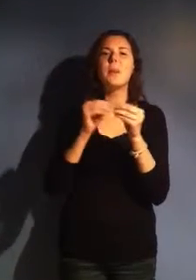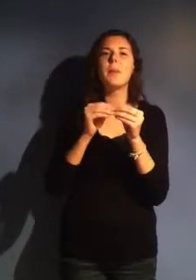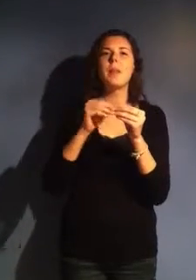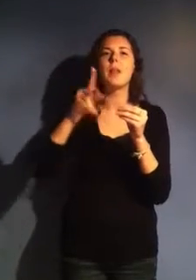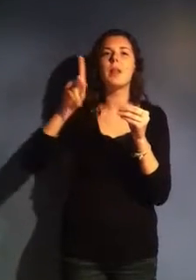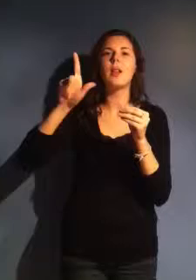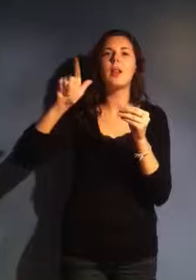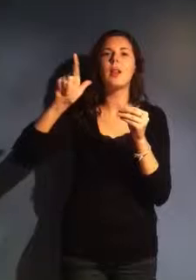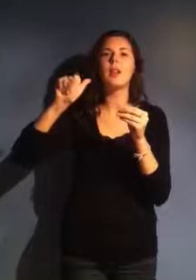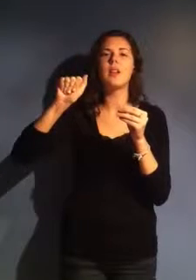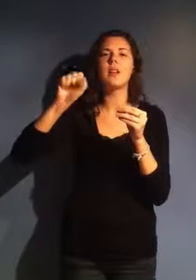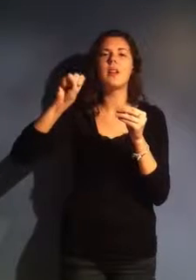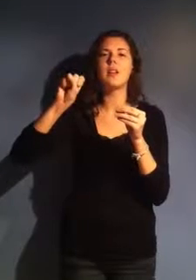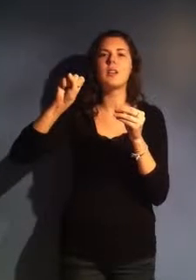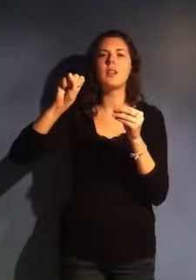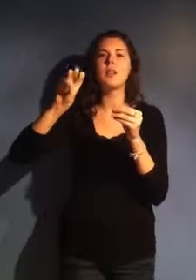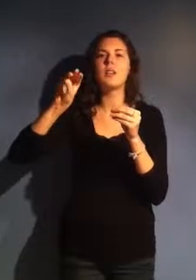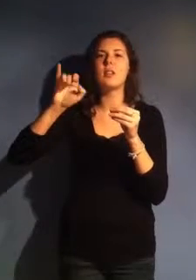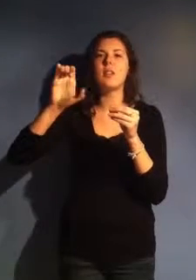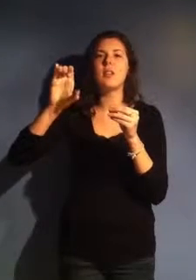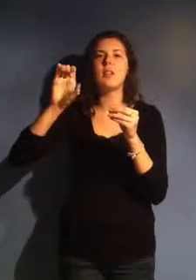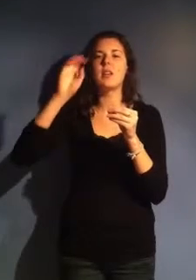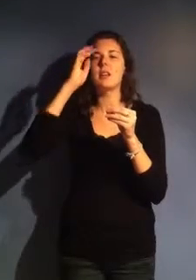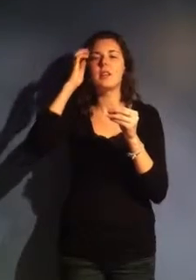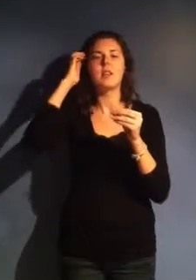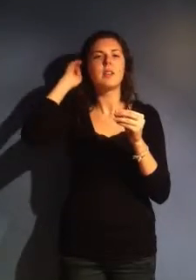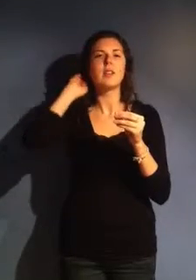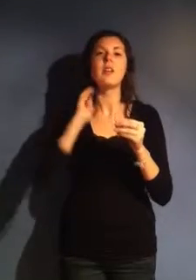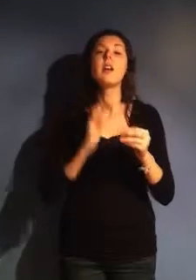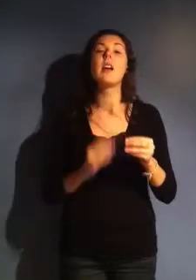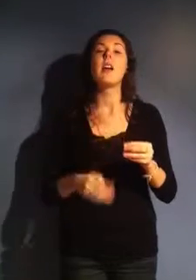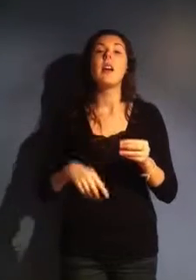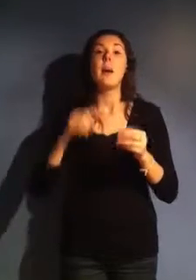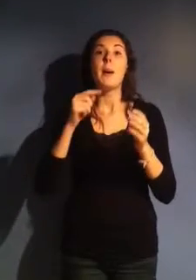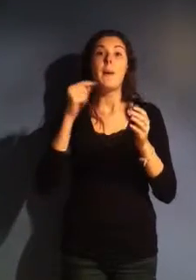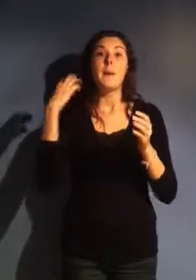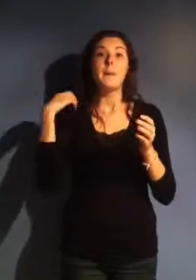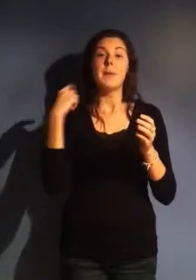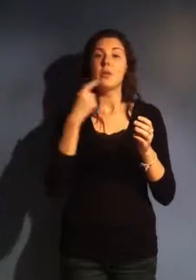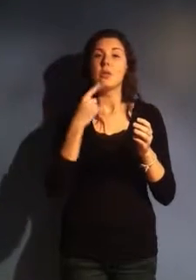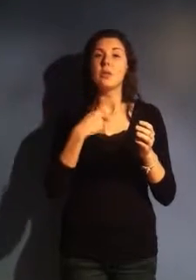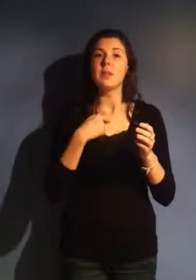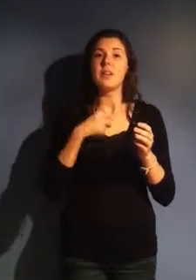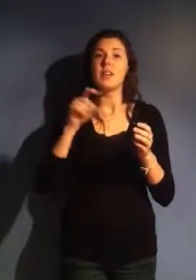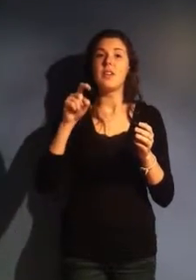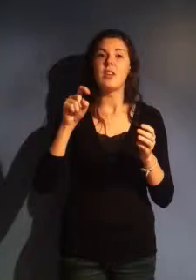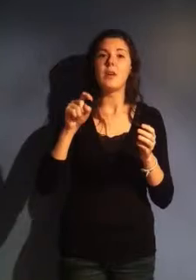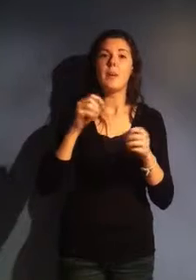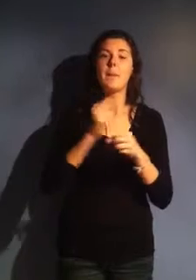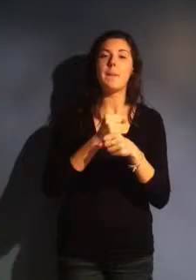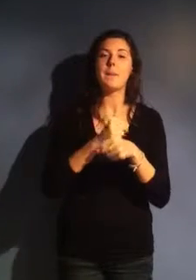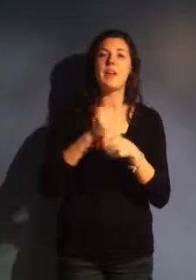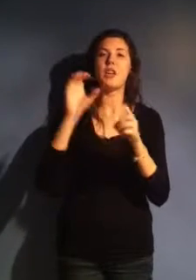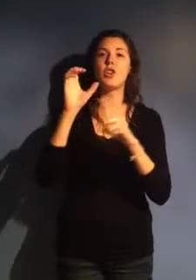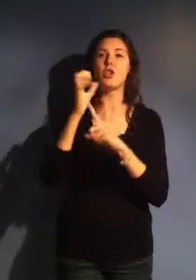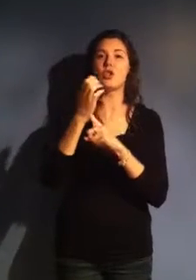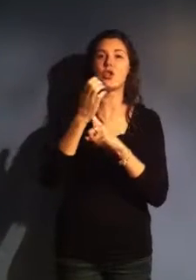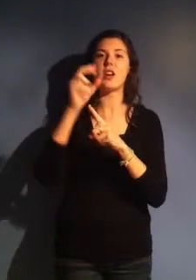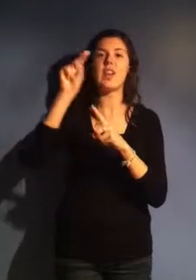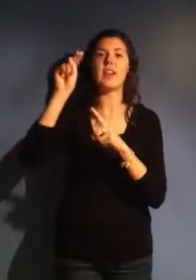that I'd have to make a culture of NCMV B71 tomorrow. So in order to do that, I need to grow the bugs up